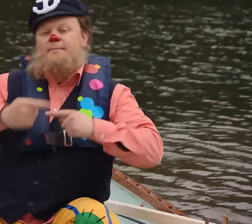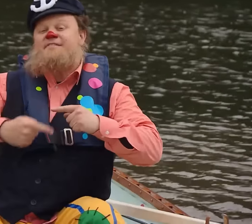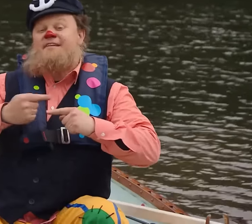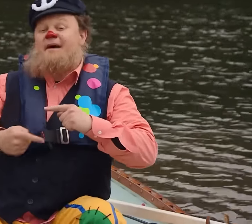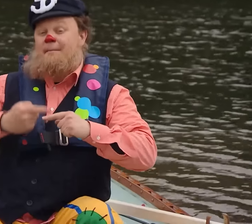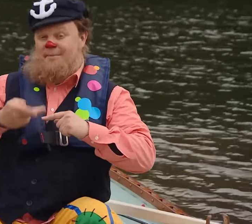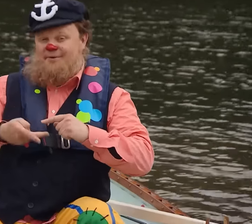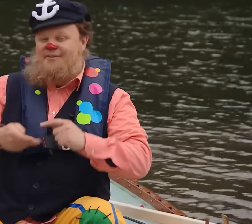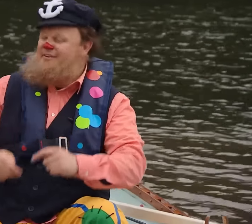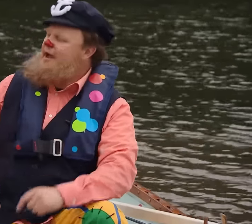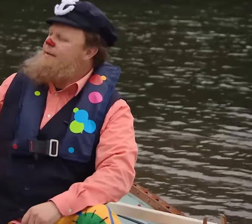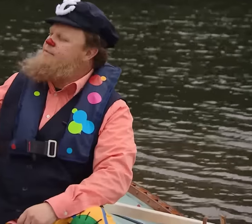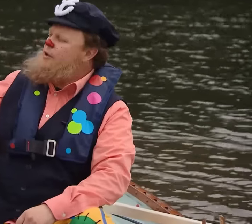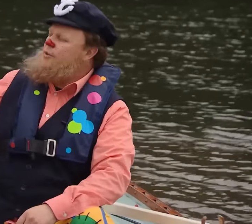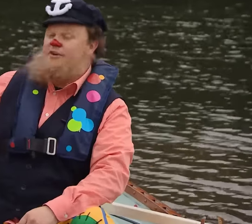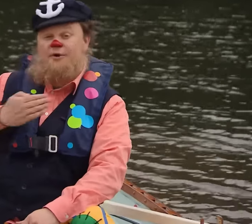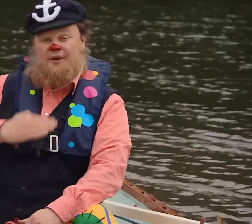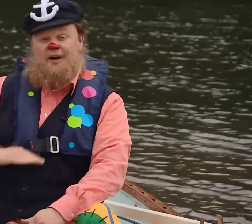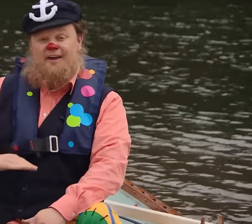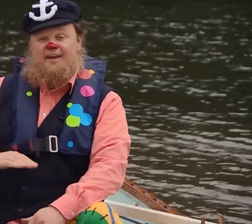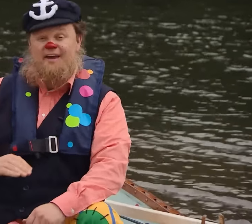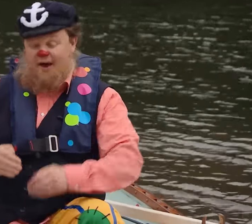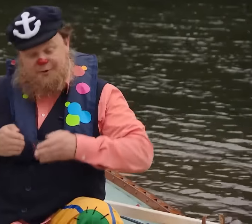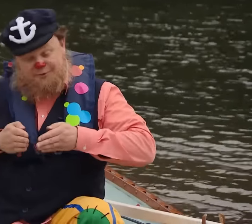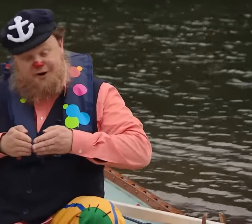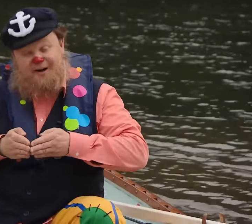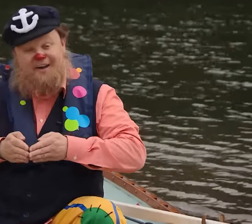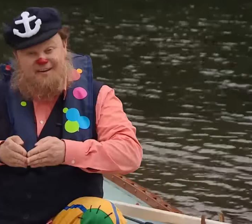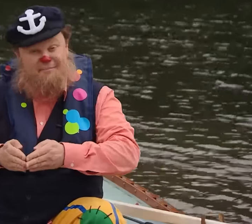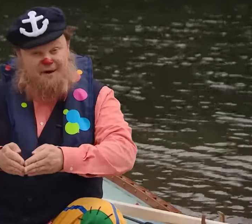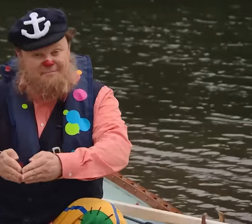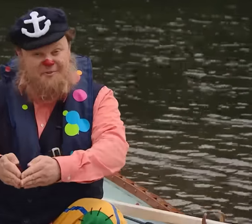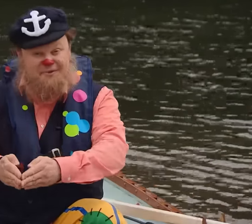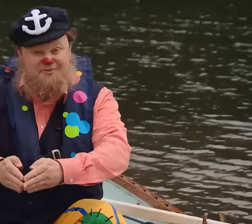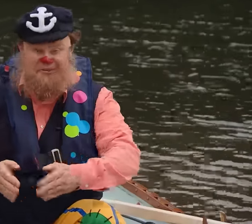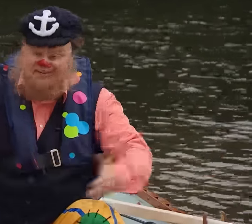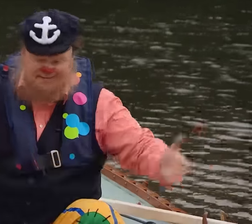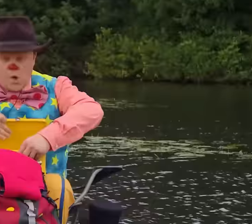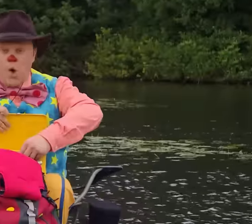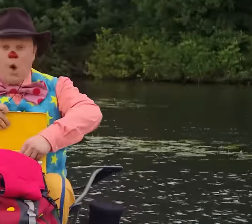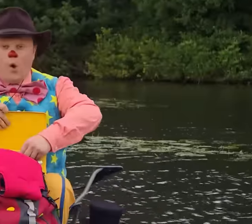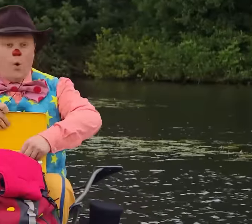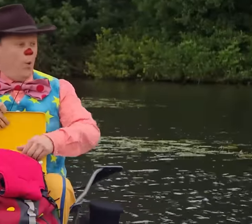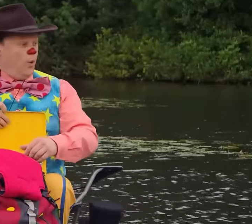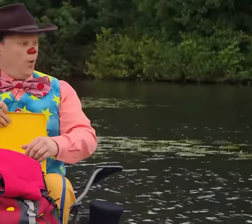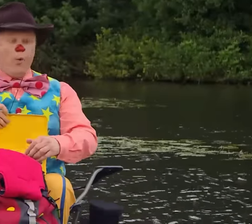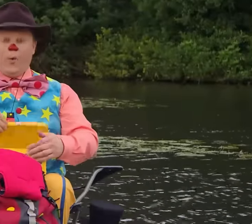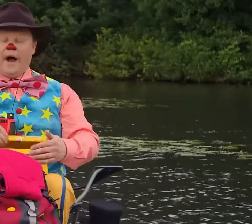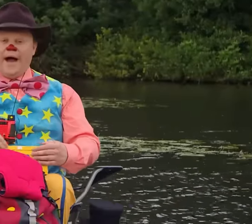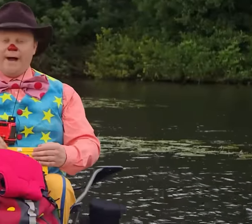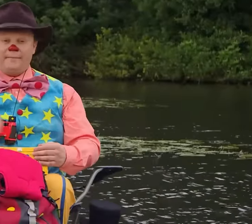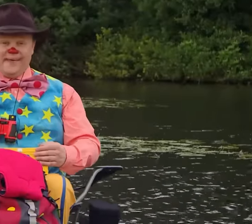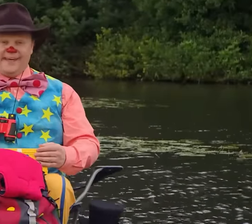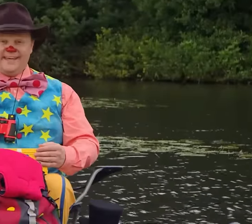Mr. Tumbles, would you like a ride in my boat? Oh,